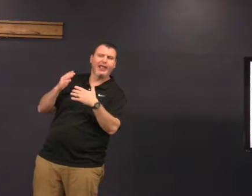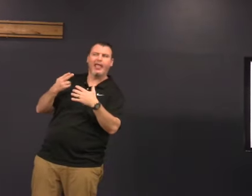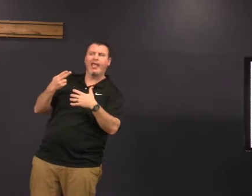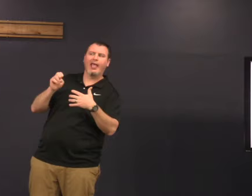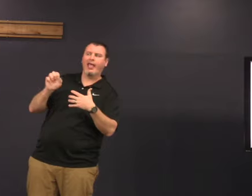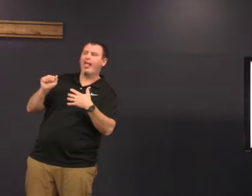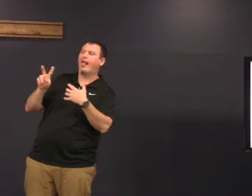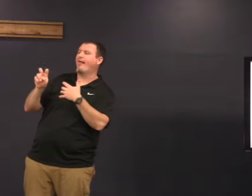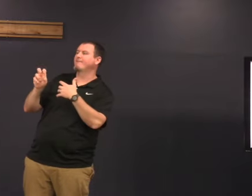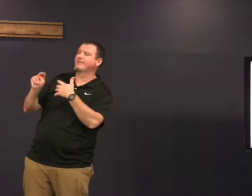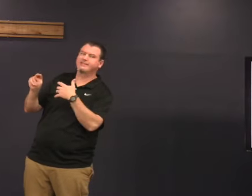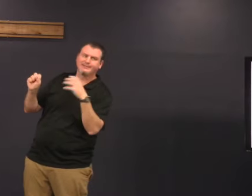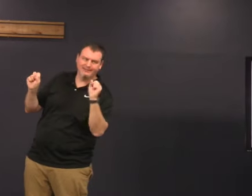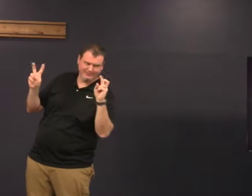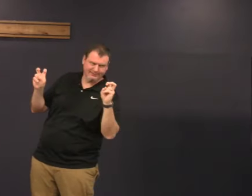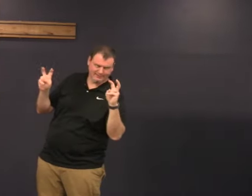There are 3 heavens.